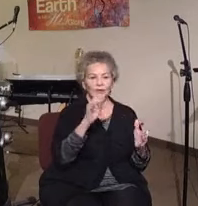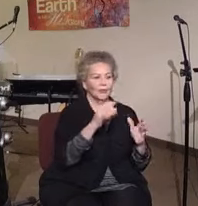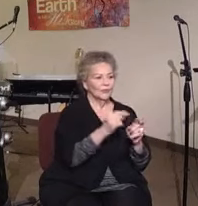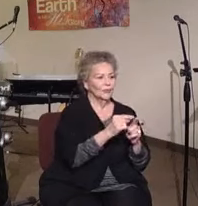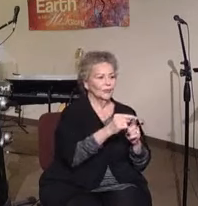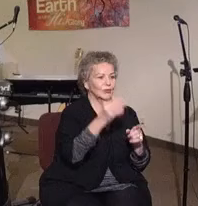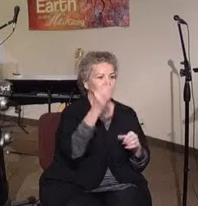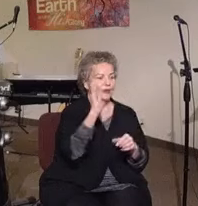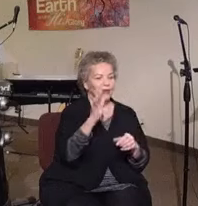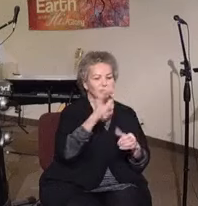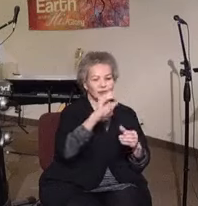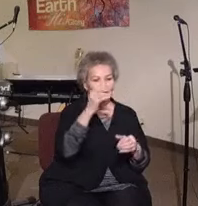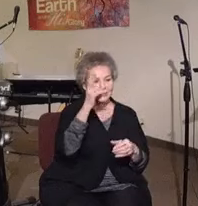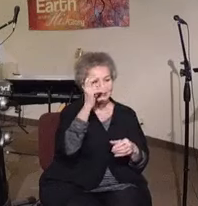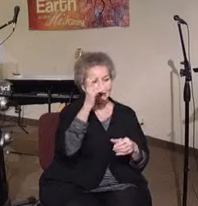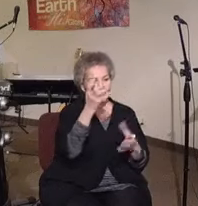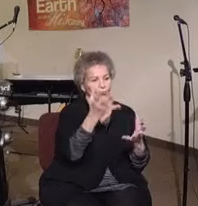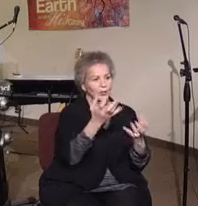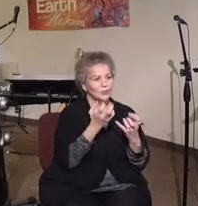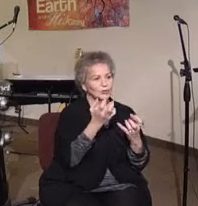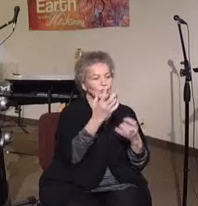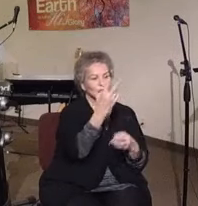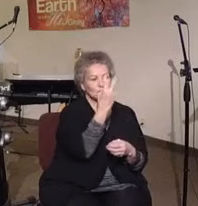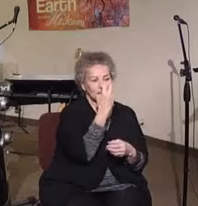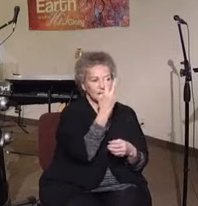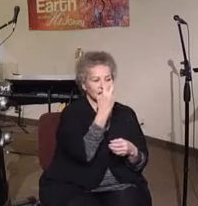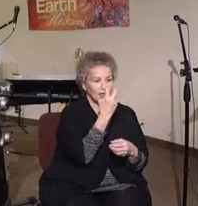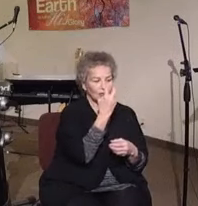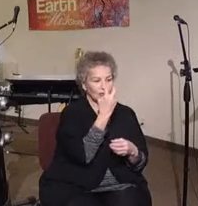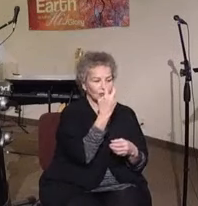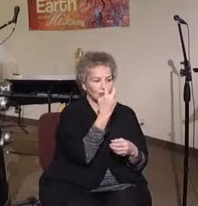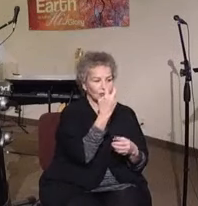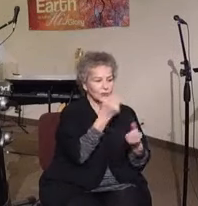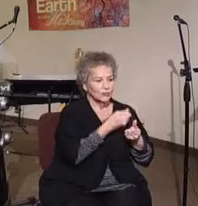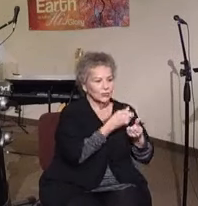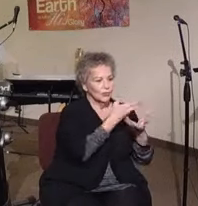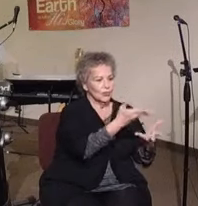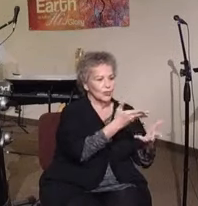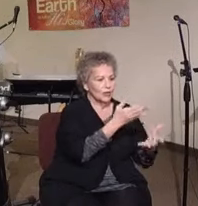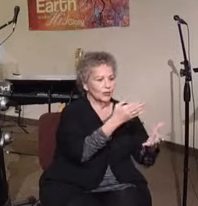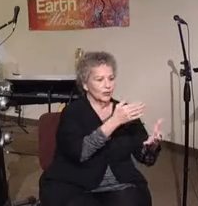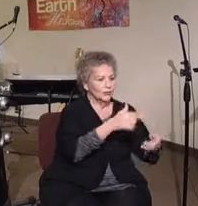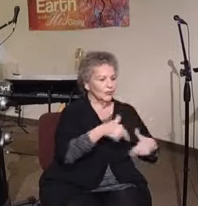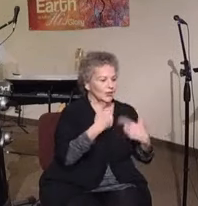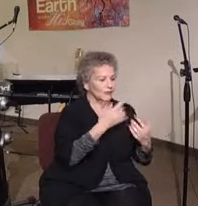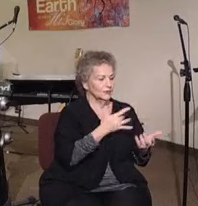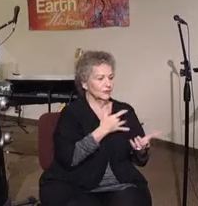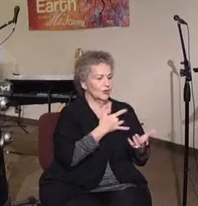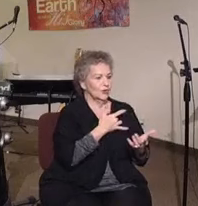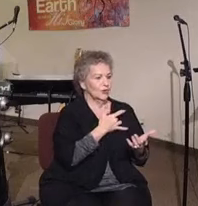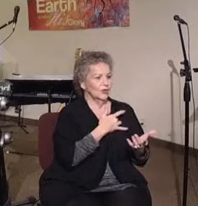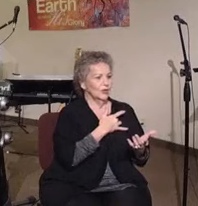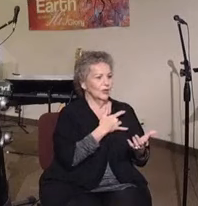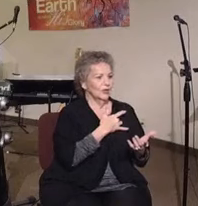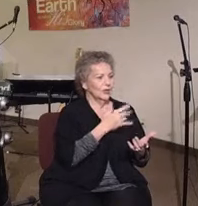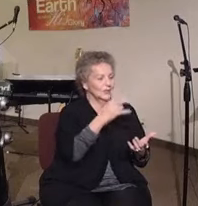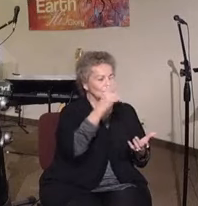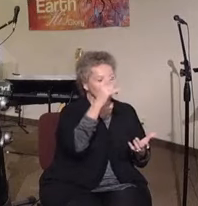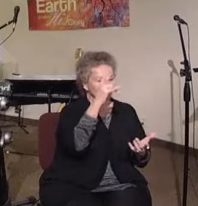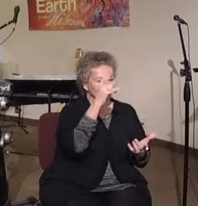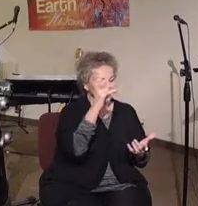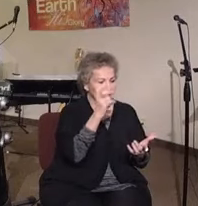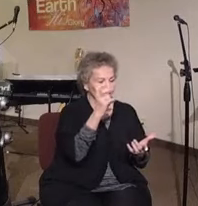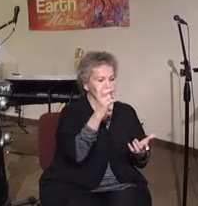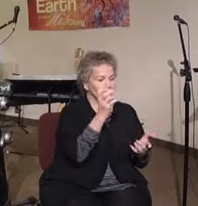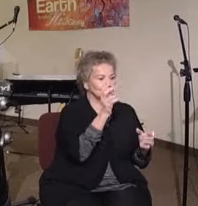wants to throw that skepticism, that doubt in your hearts and lives. The devil throws skepticism at you, doubting the Word of